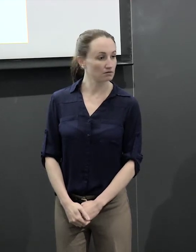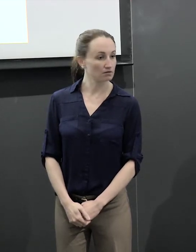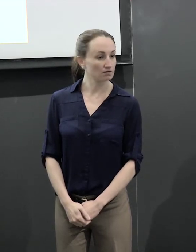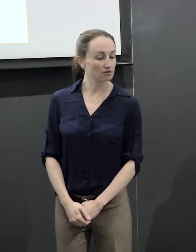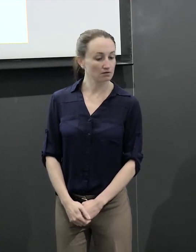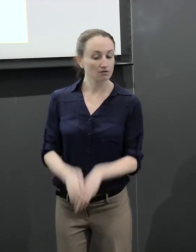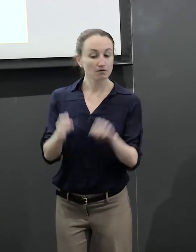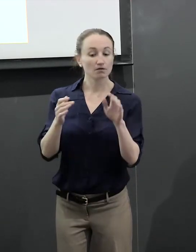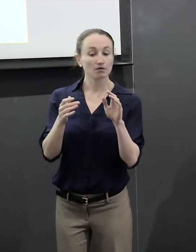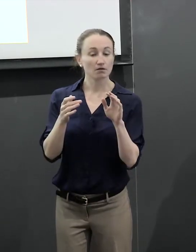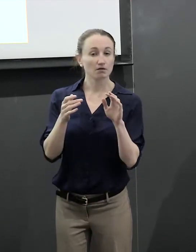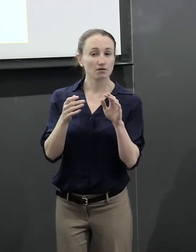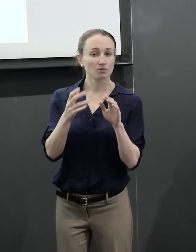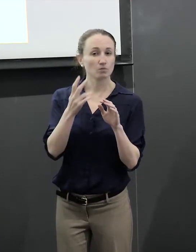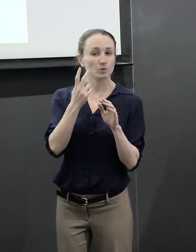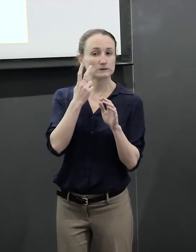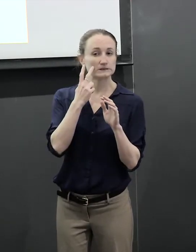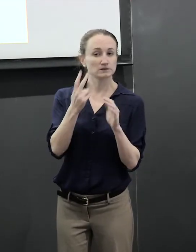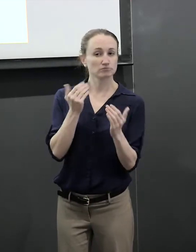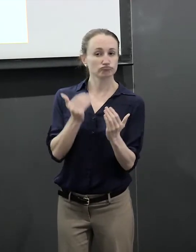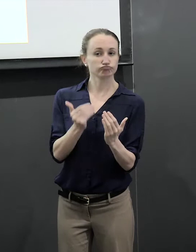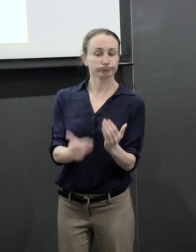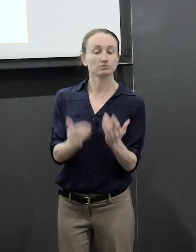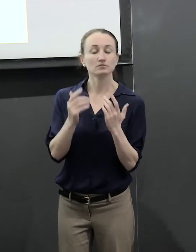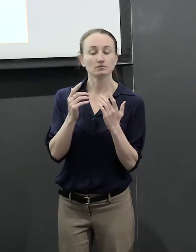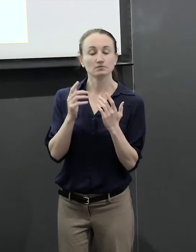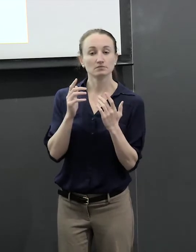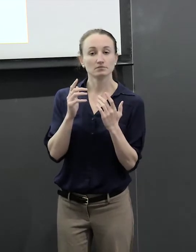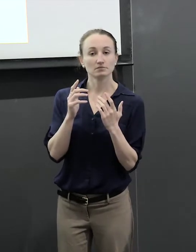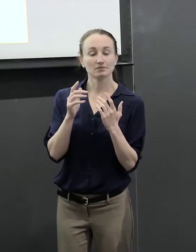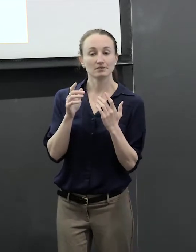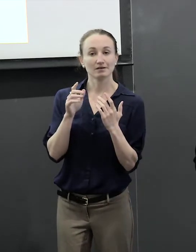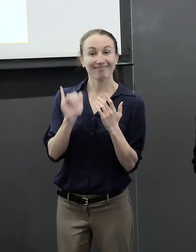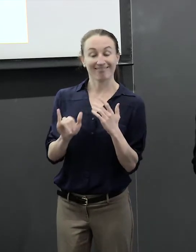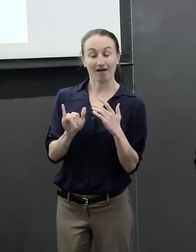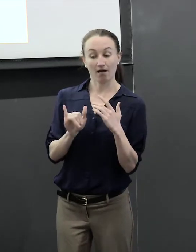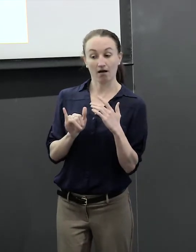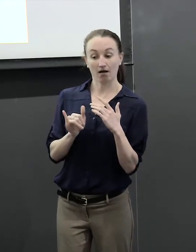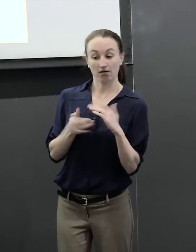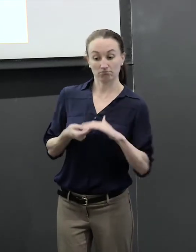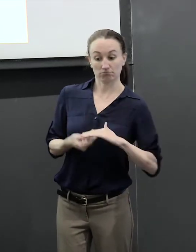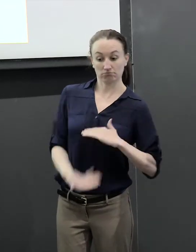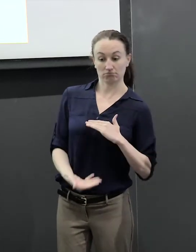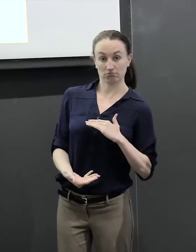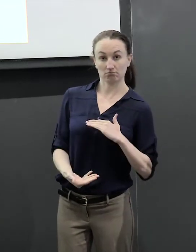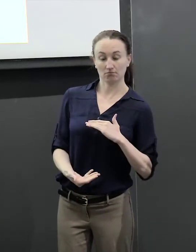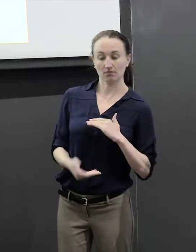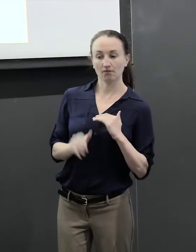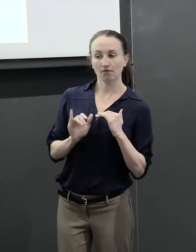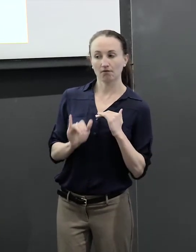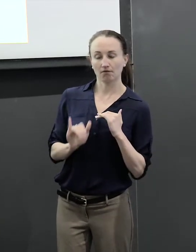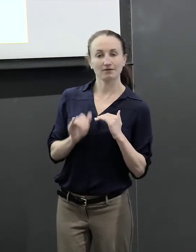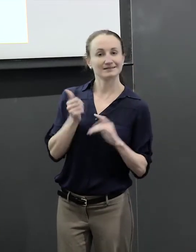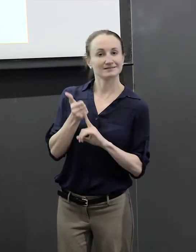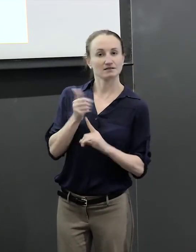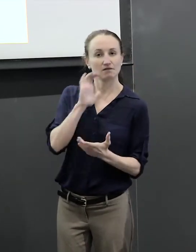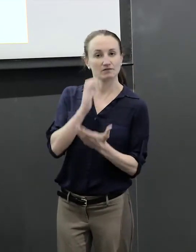as we will see later, this inference is in fact